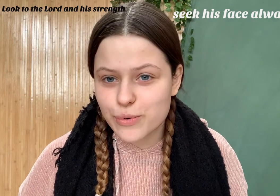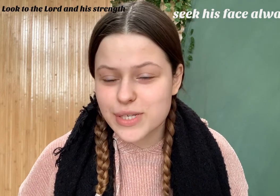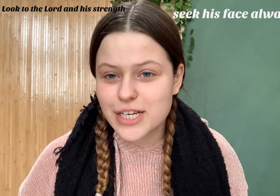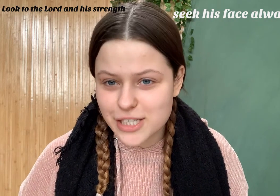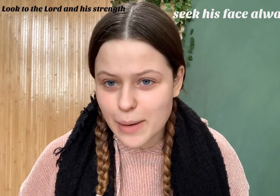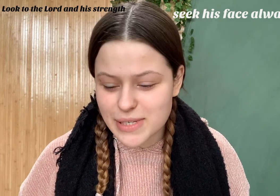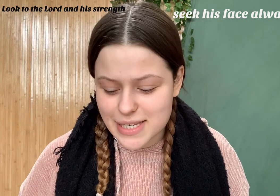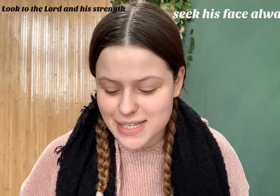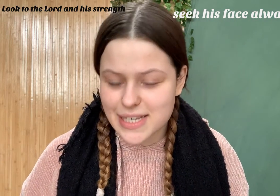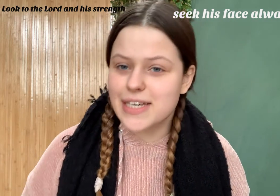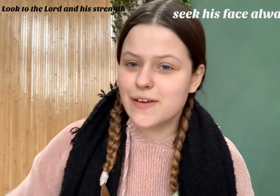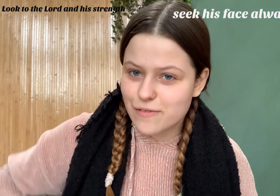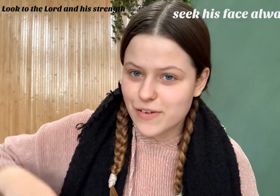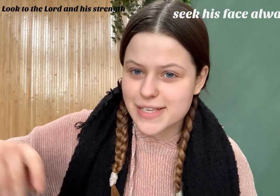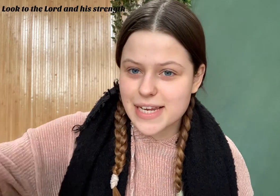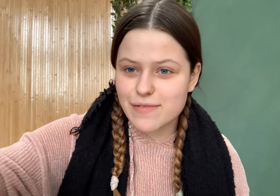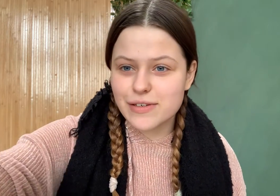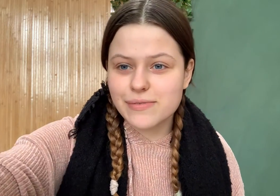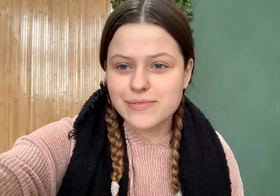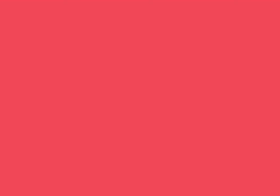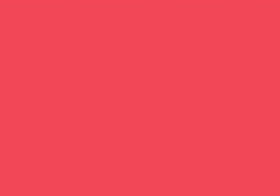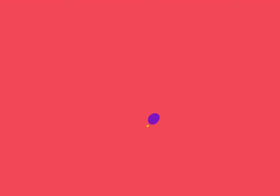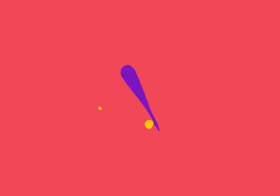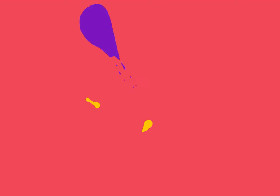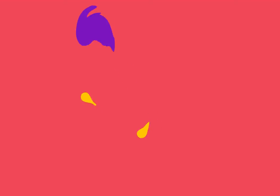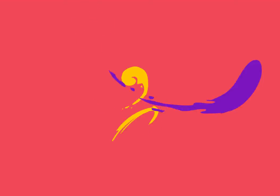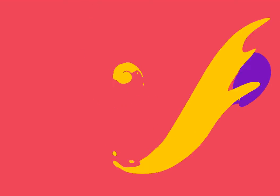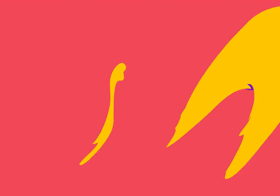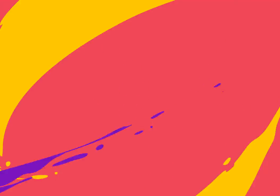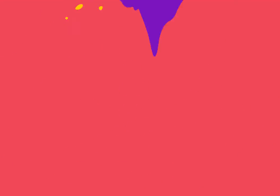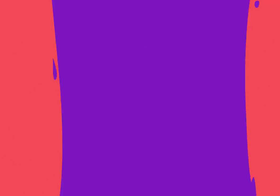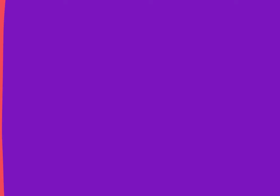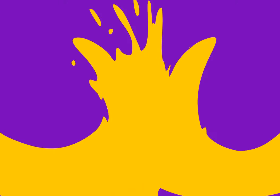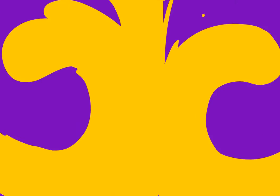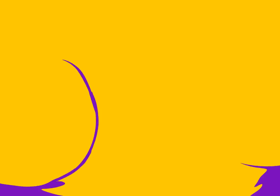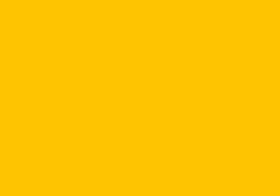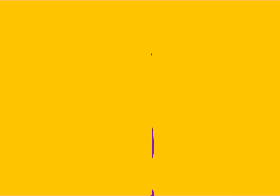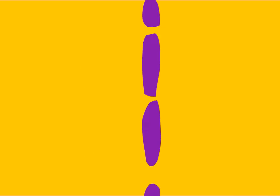Chronicles chapter 16 verse 11.